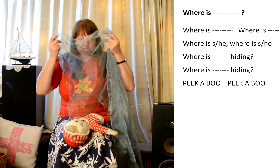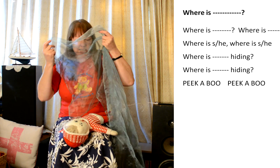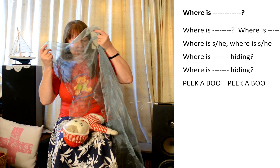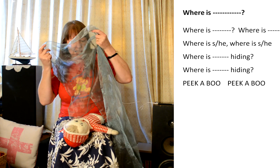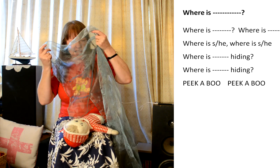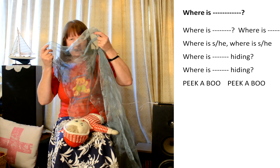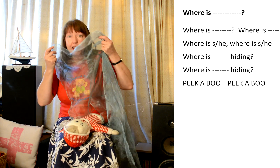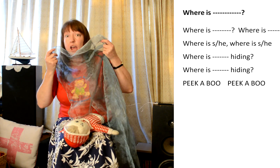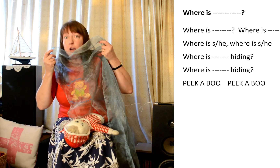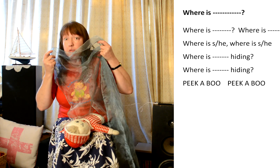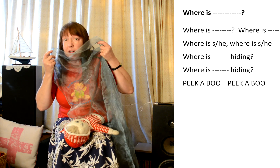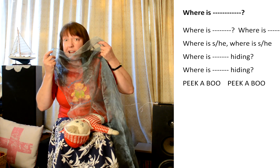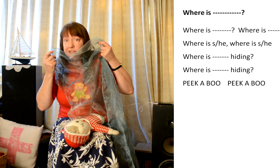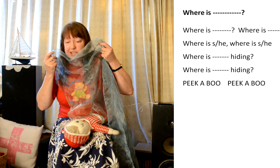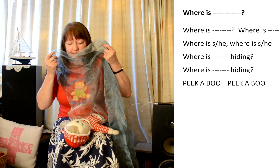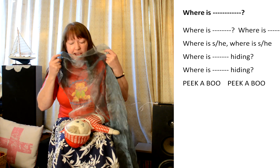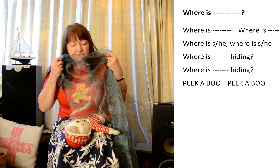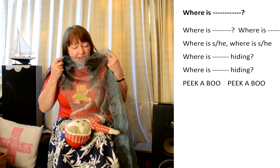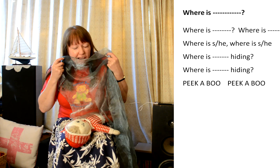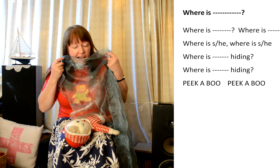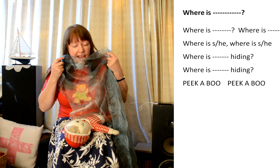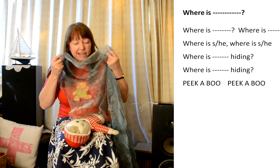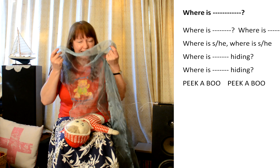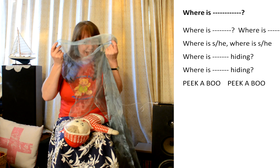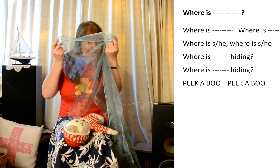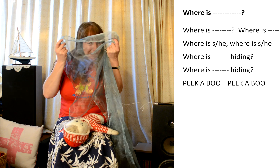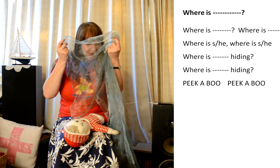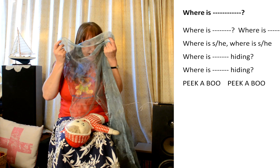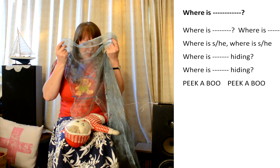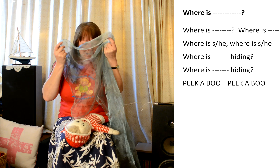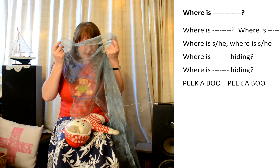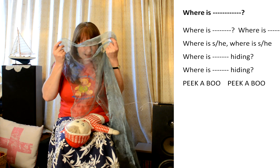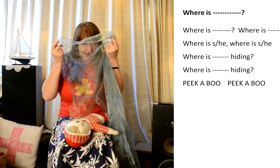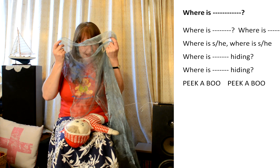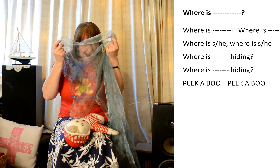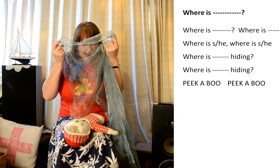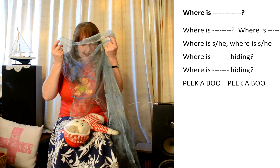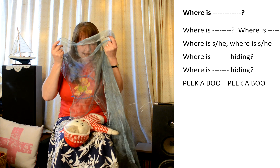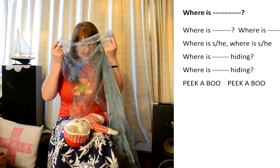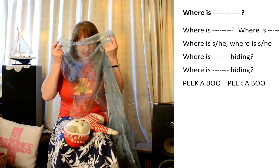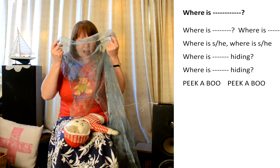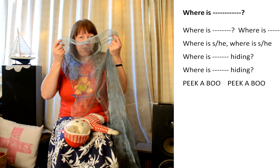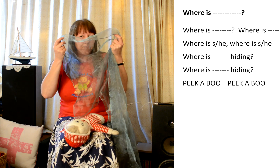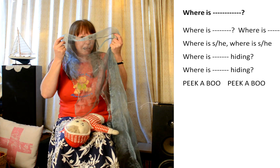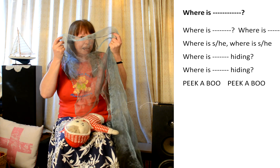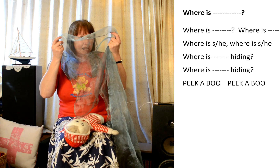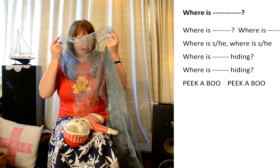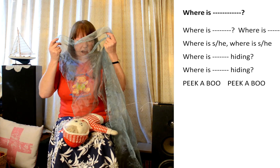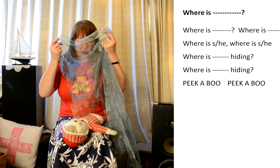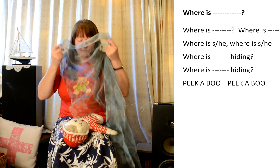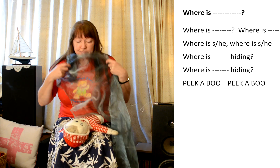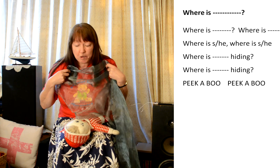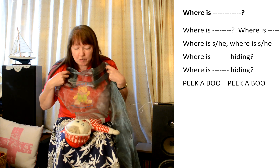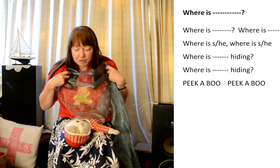he? Where is baby hiding? Where is baby hiding? Peek-a-boo!